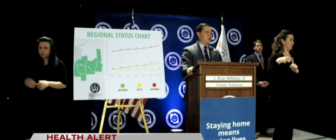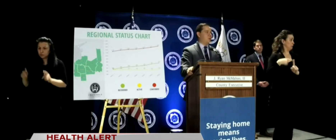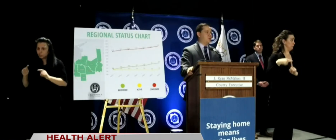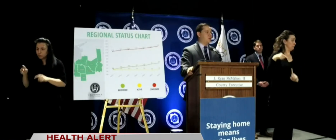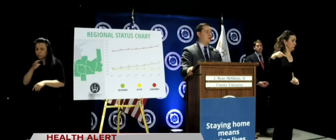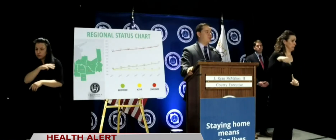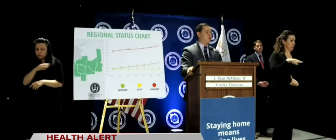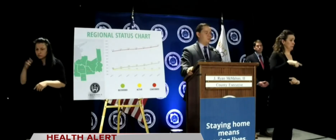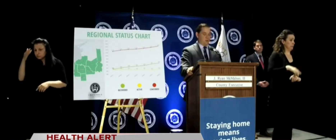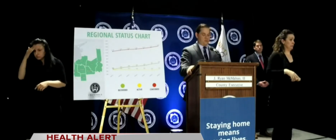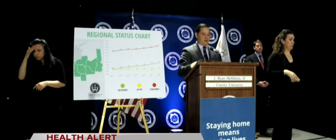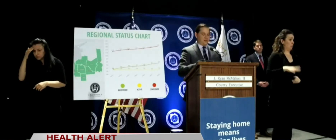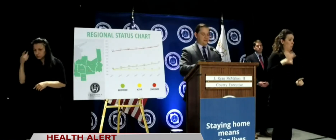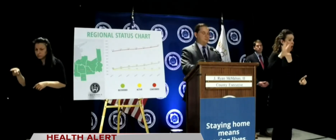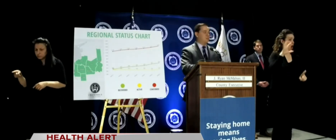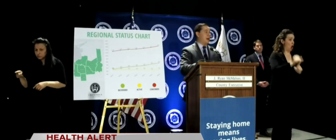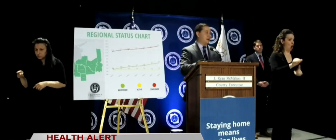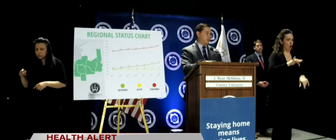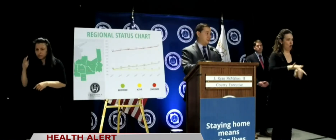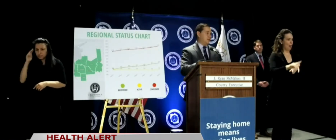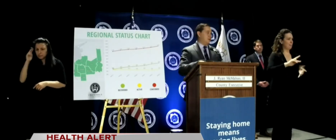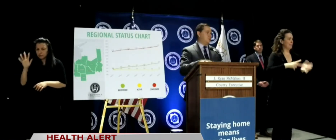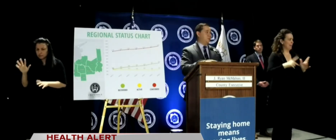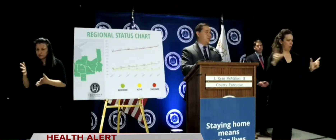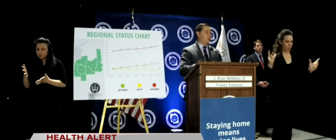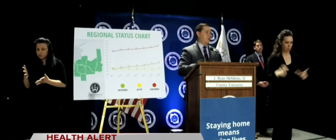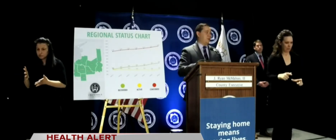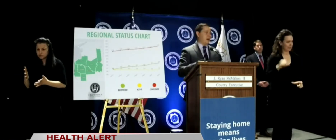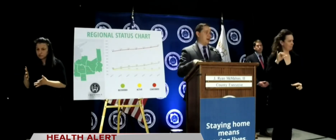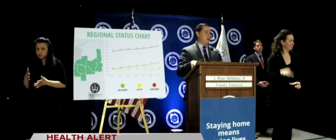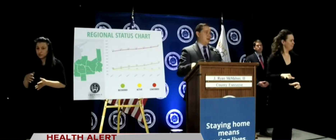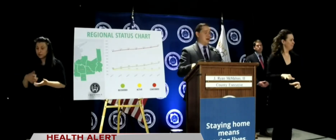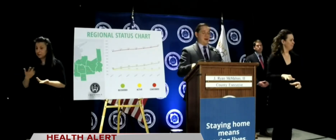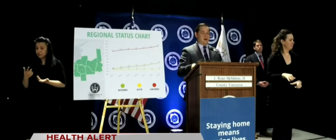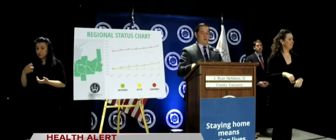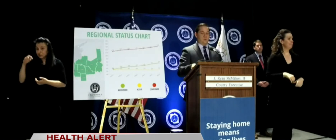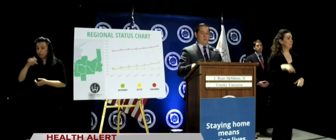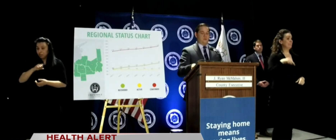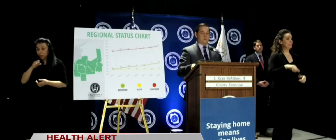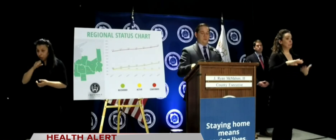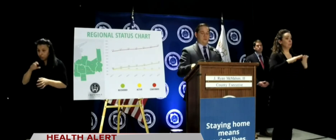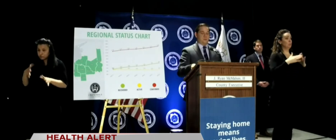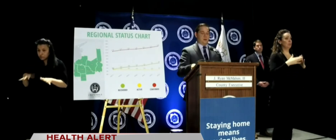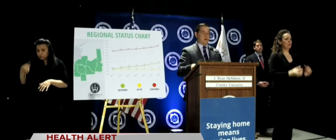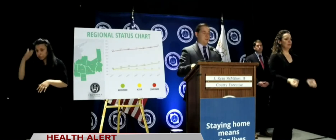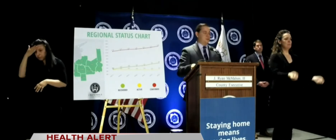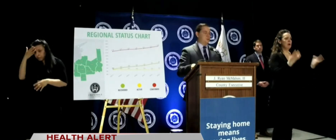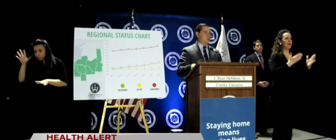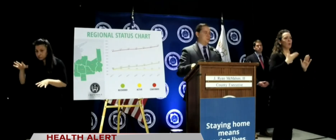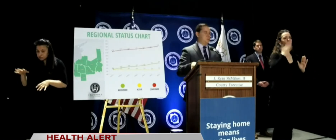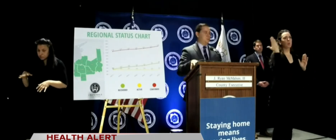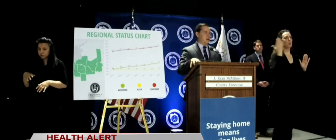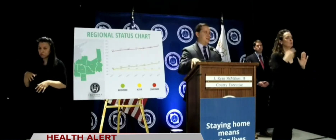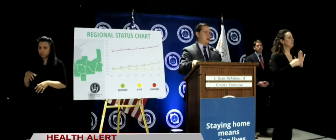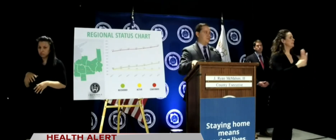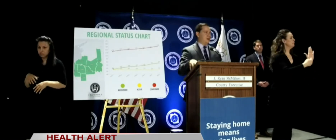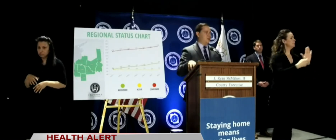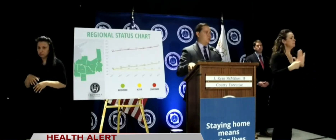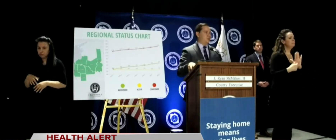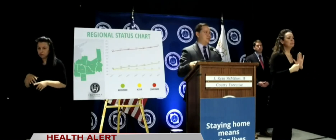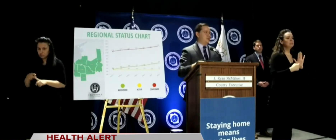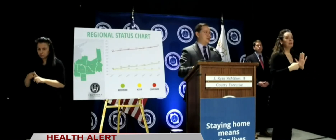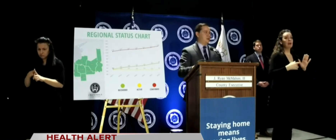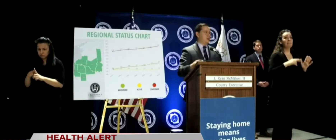their way and nobody would have ever known about. We've had asymptomatic people here that we've been able to